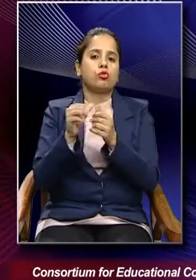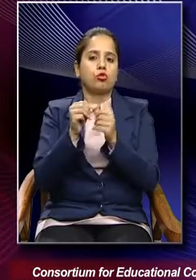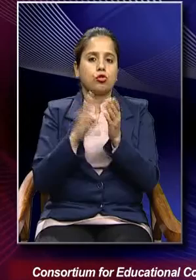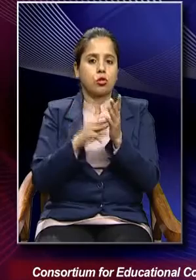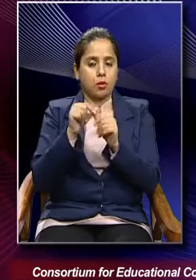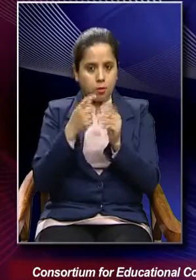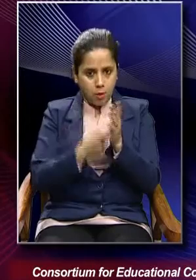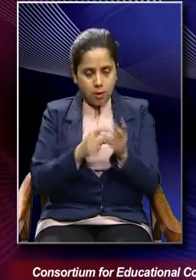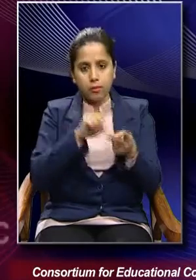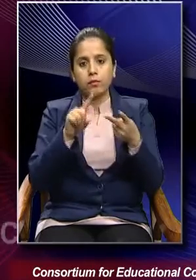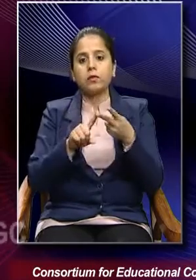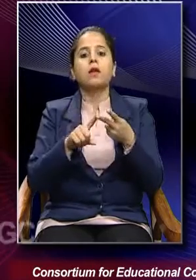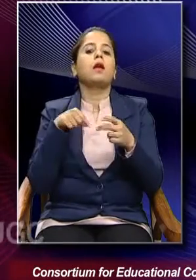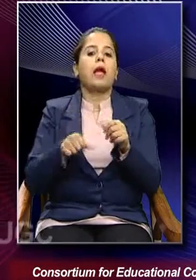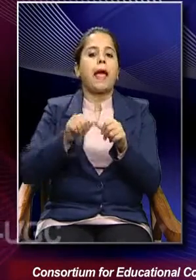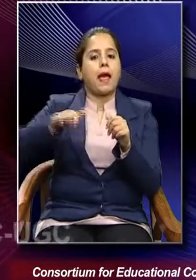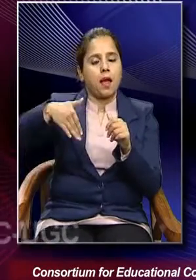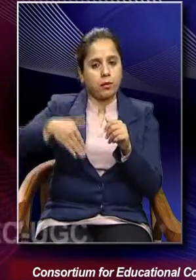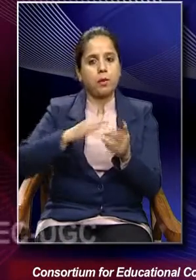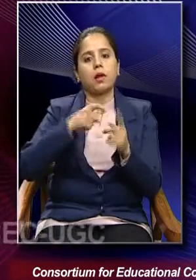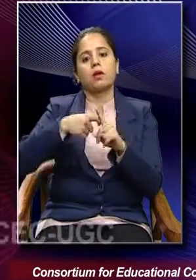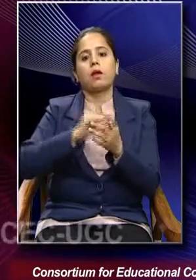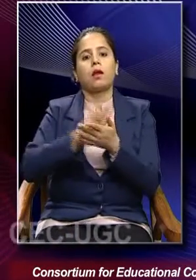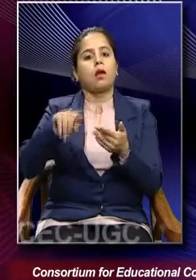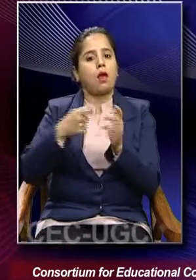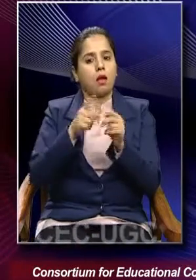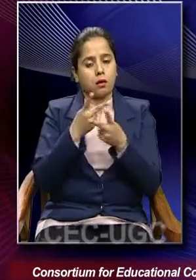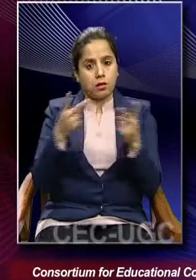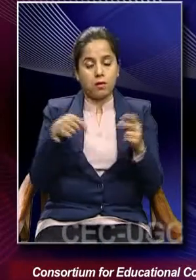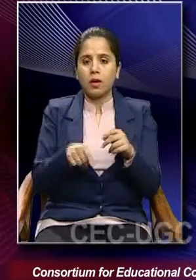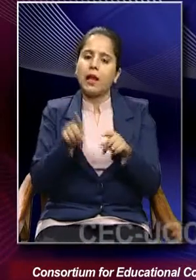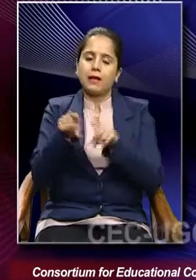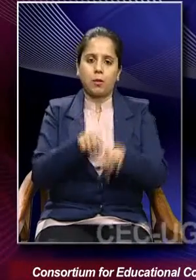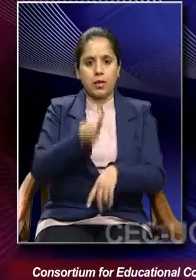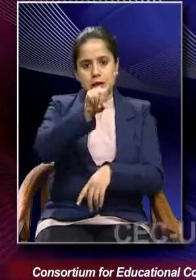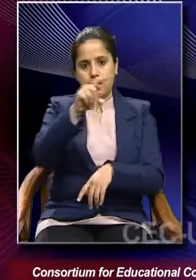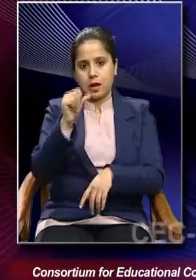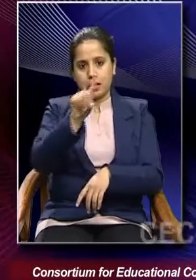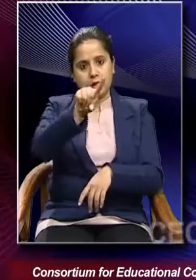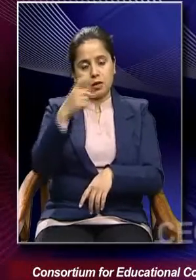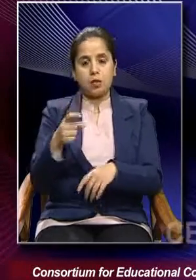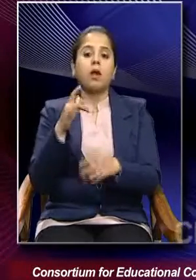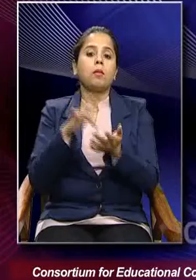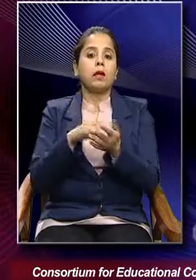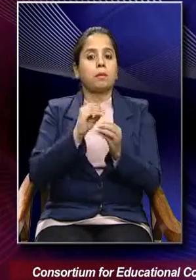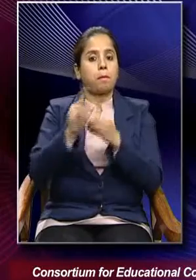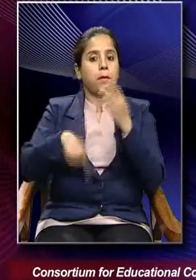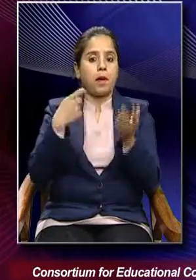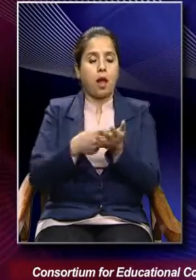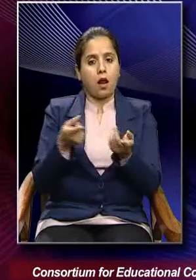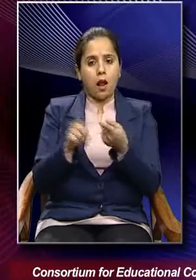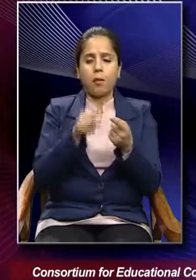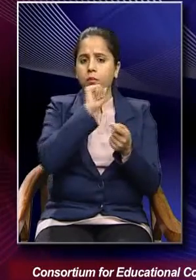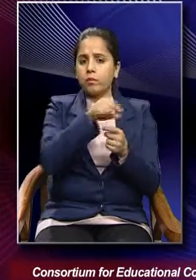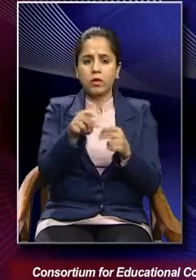Kheda and Ahmedabad. So, for example, in 1917 in Champaran, Bihar, he started